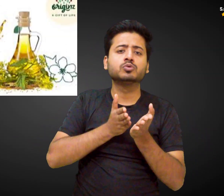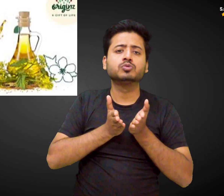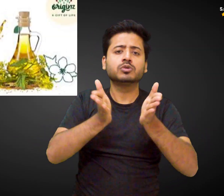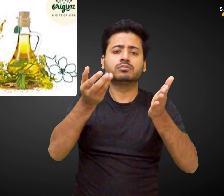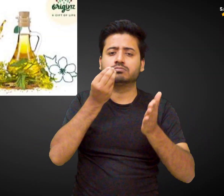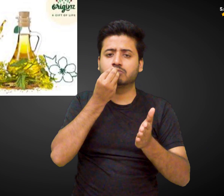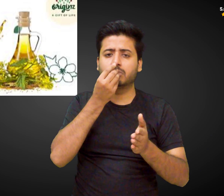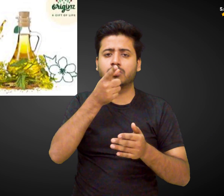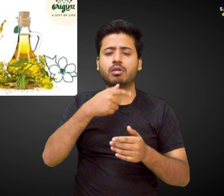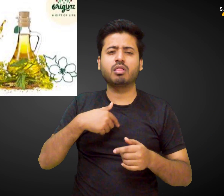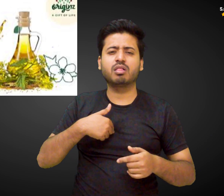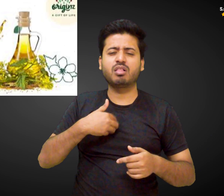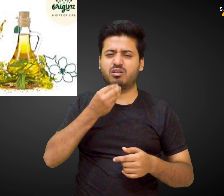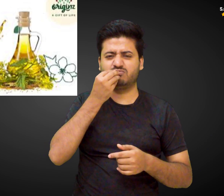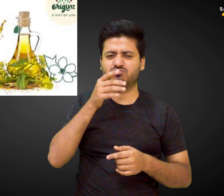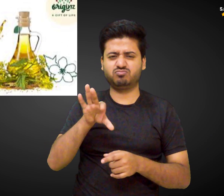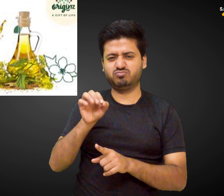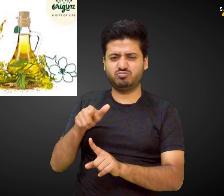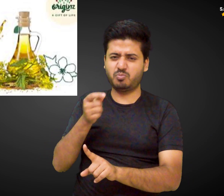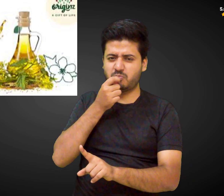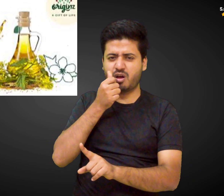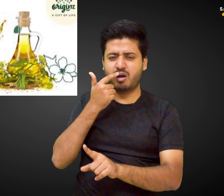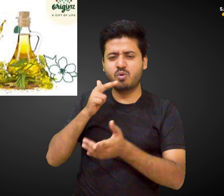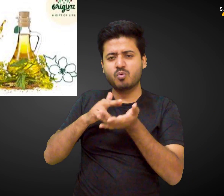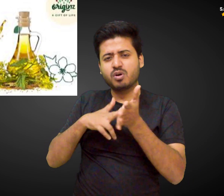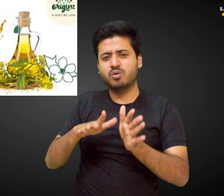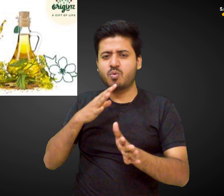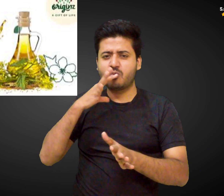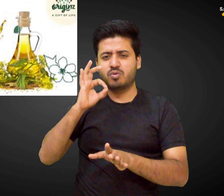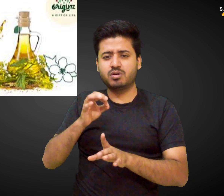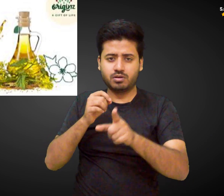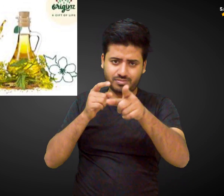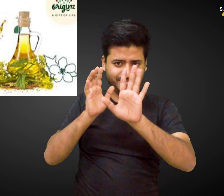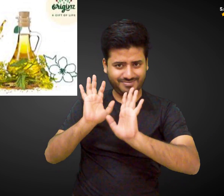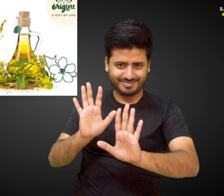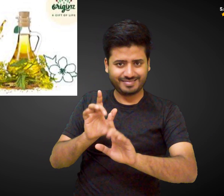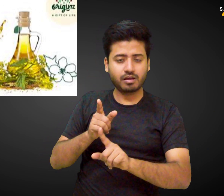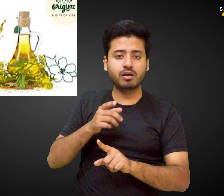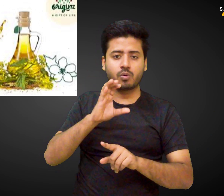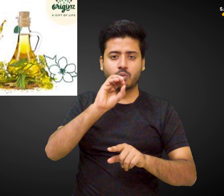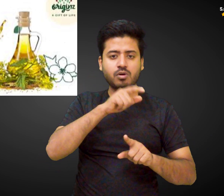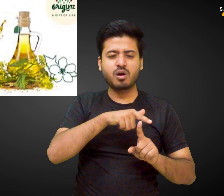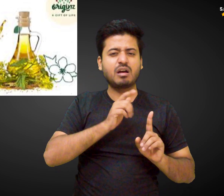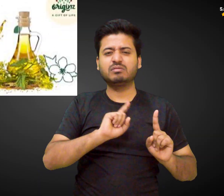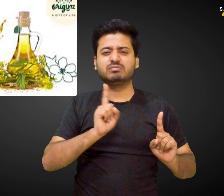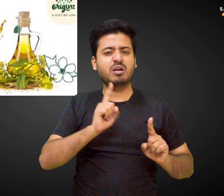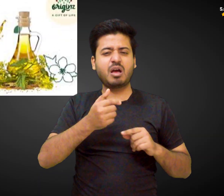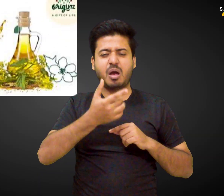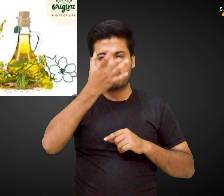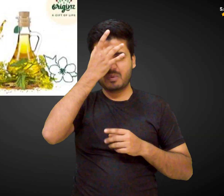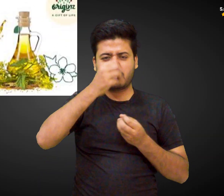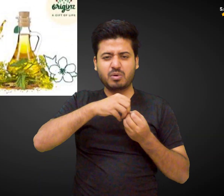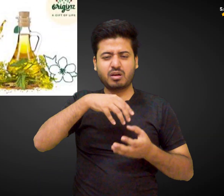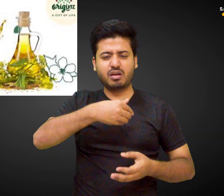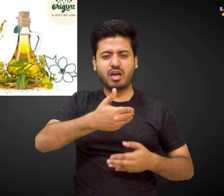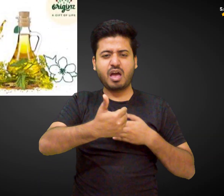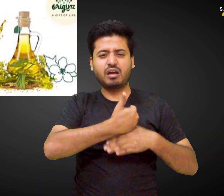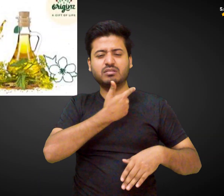numerous age-related diseases. The anti-inflammatory compounds in olive oil work similarly to ibuprofen to reduce the